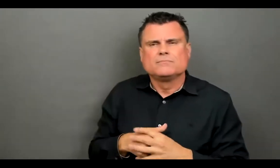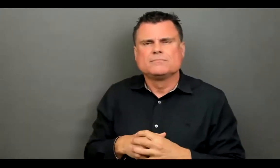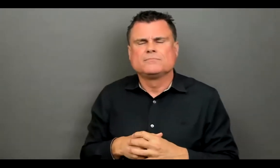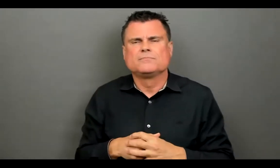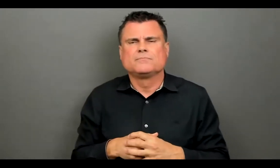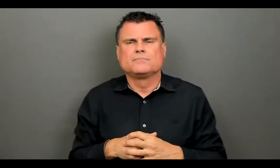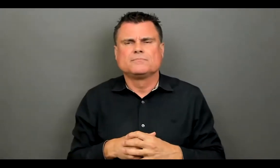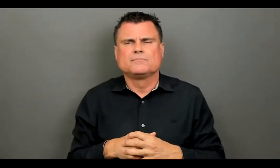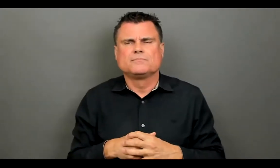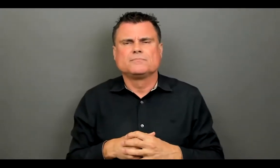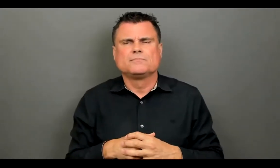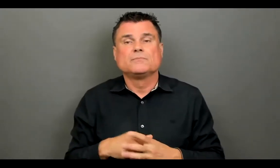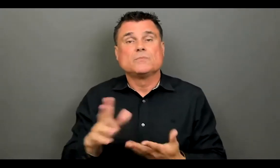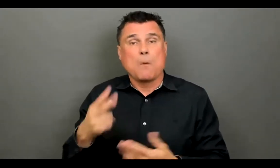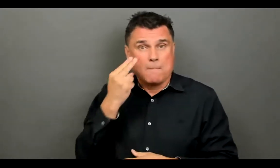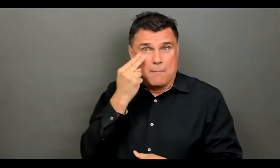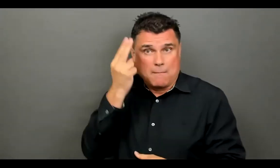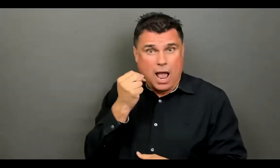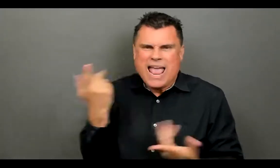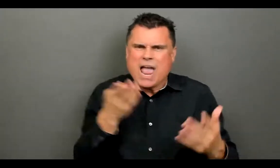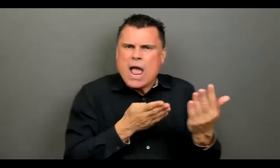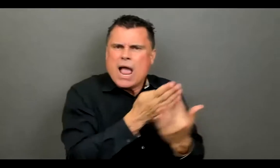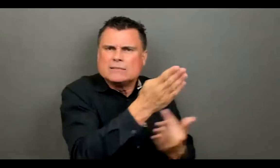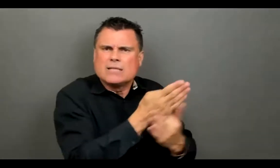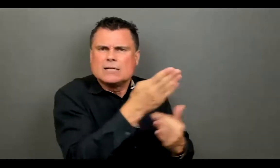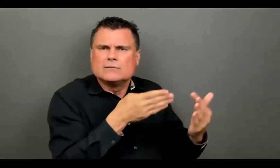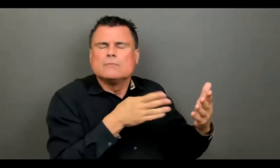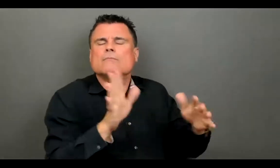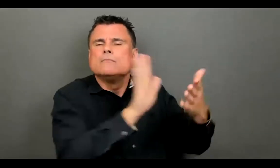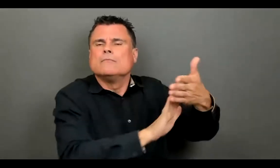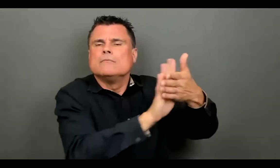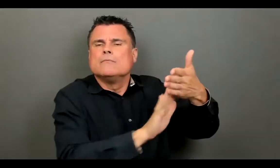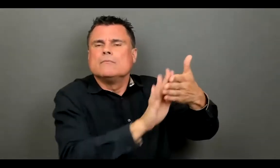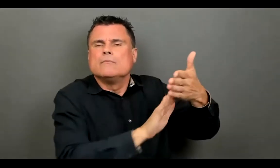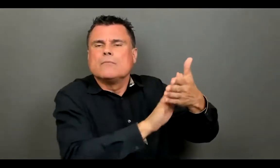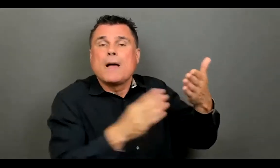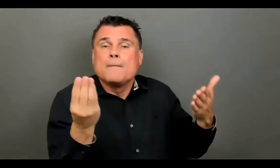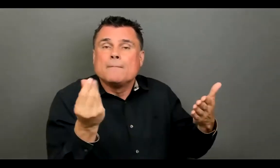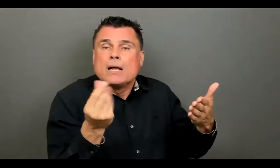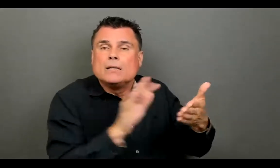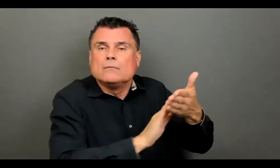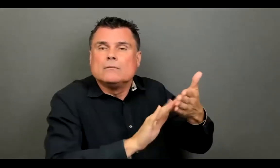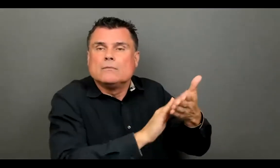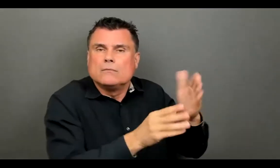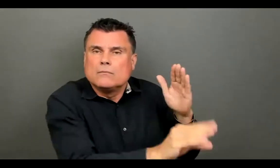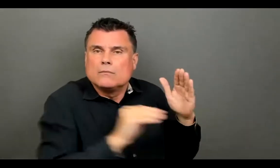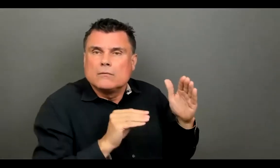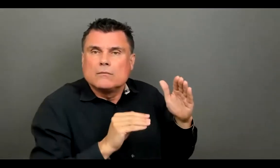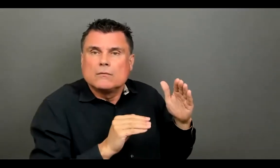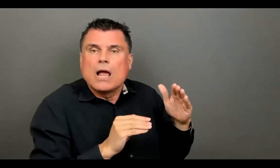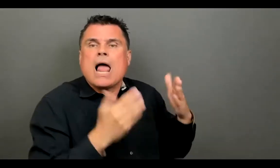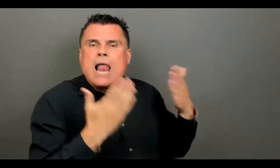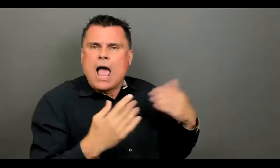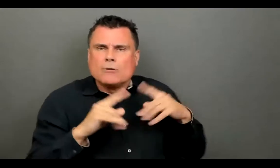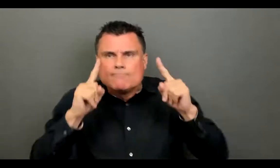technology. So we published the various human-centered design tools so that they can be applied by humanitarian and